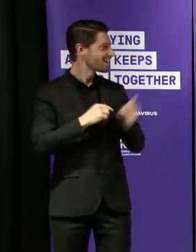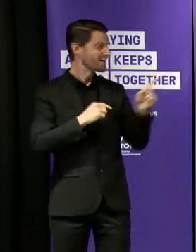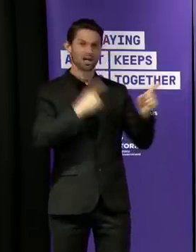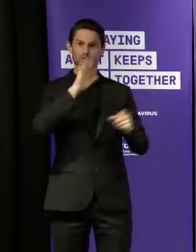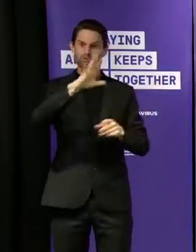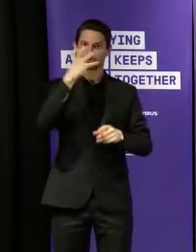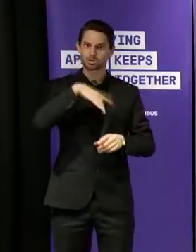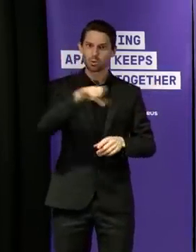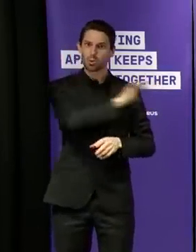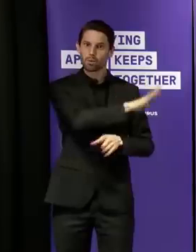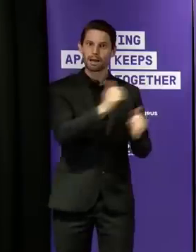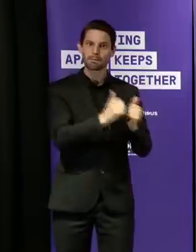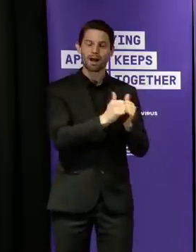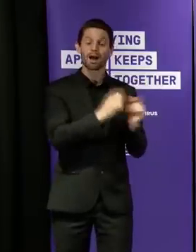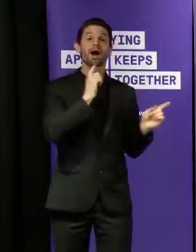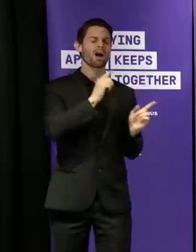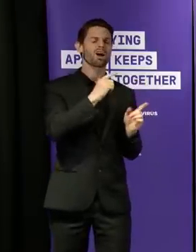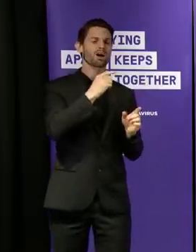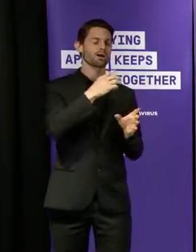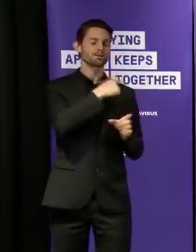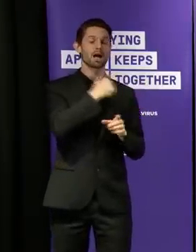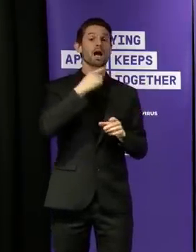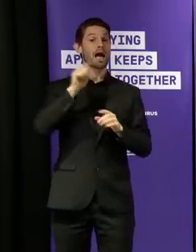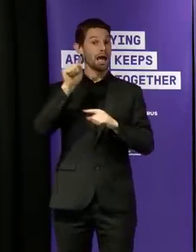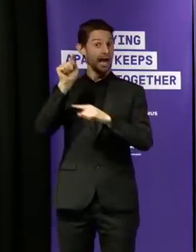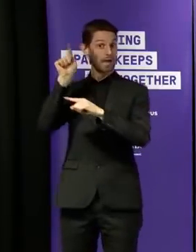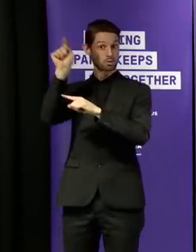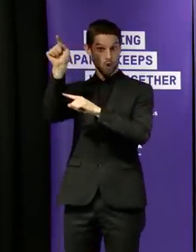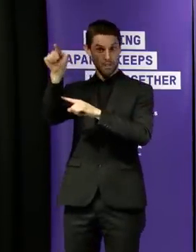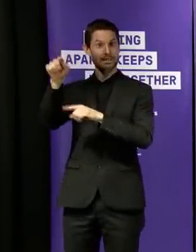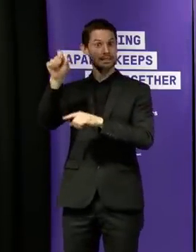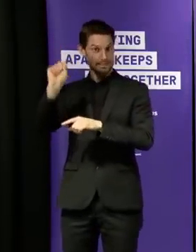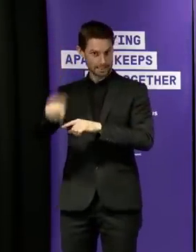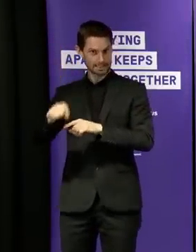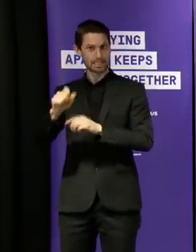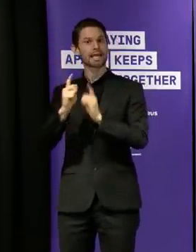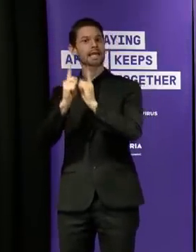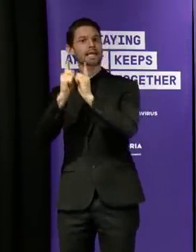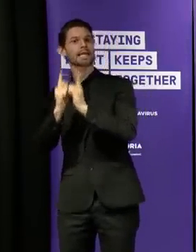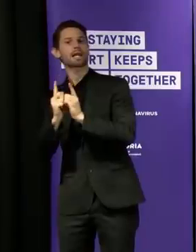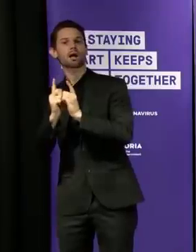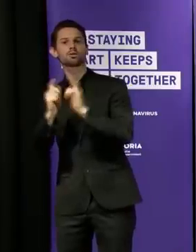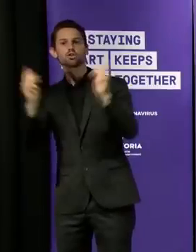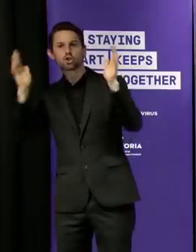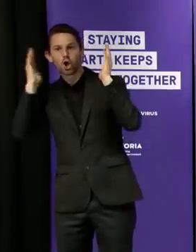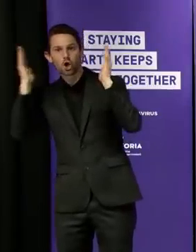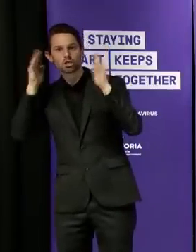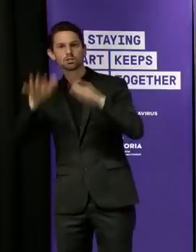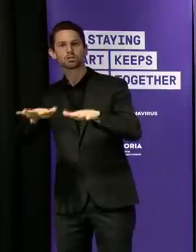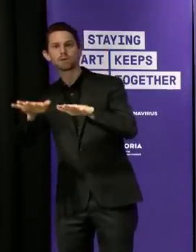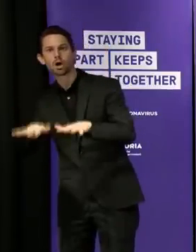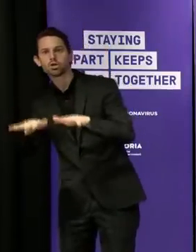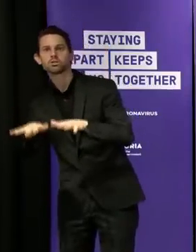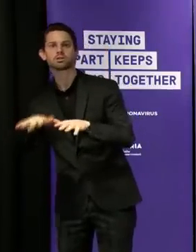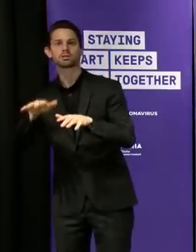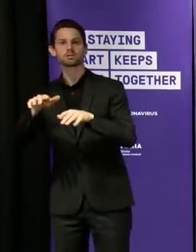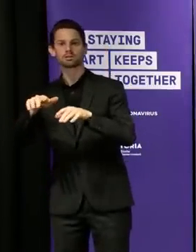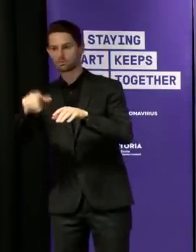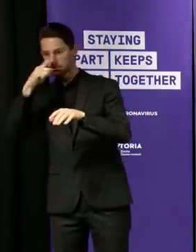It is outdoor services. They need to be proximate to a place of worship. There will be a COVID-safe